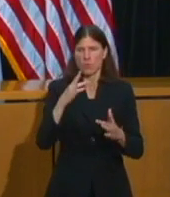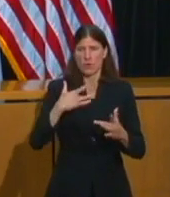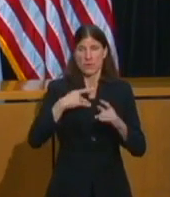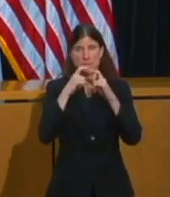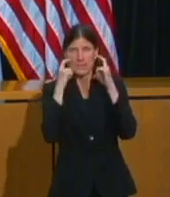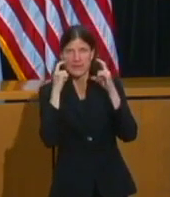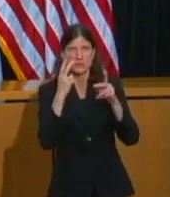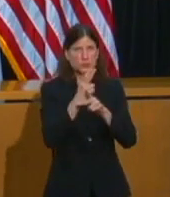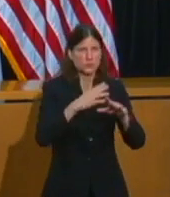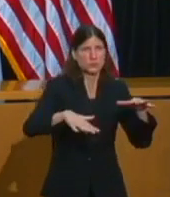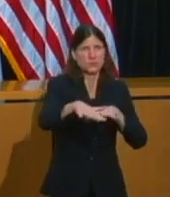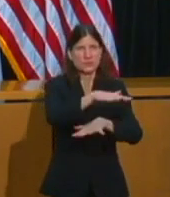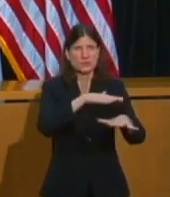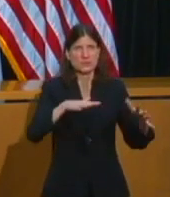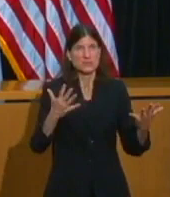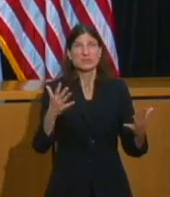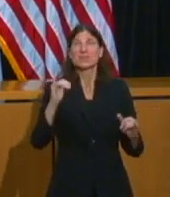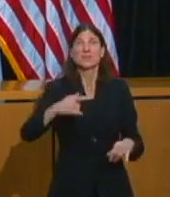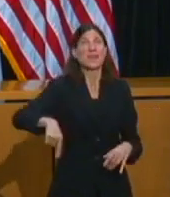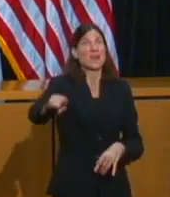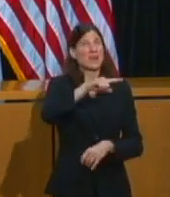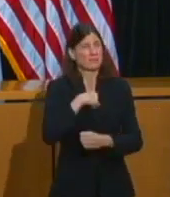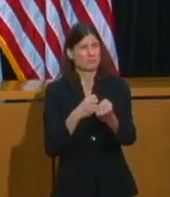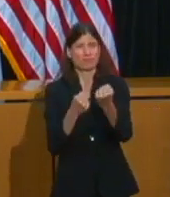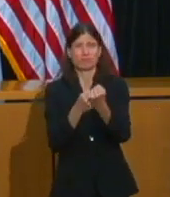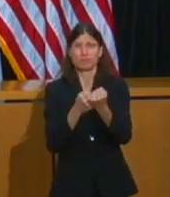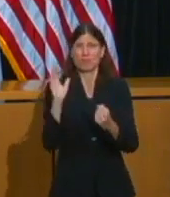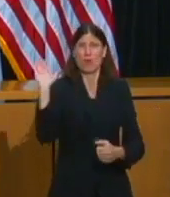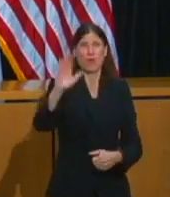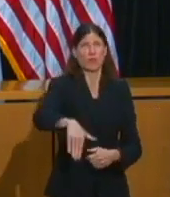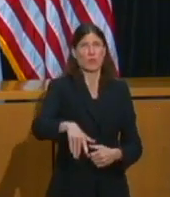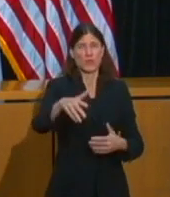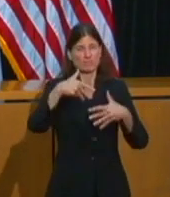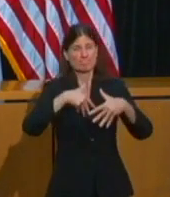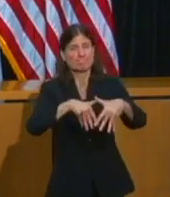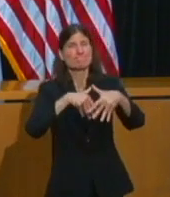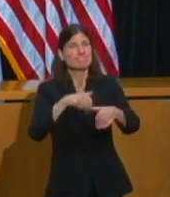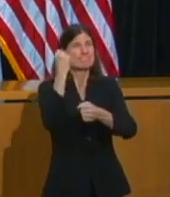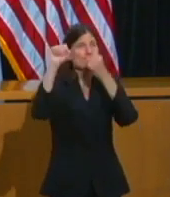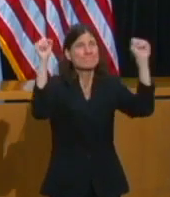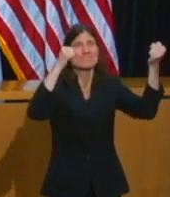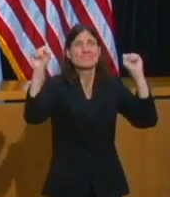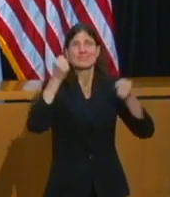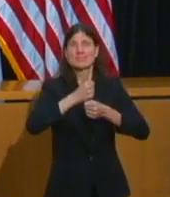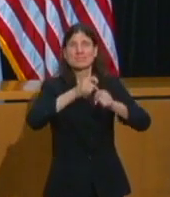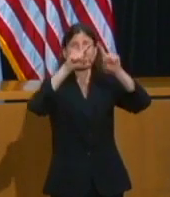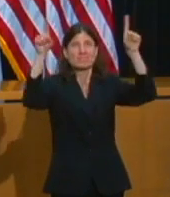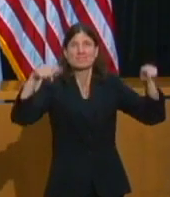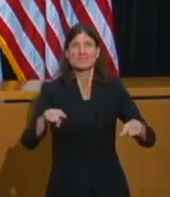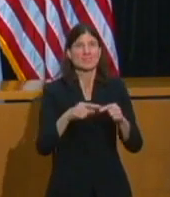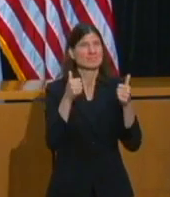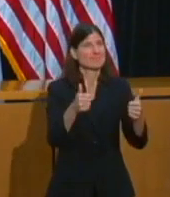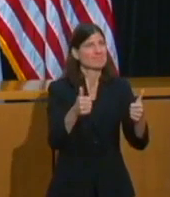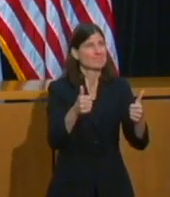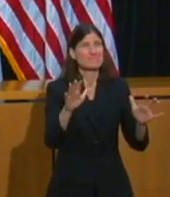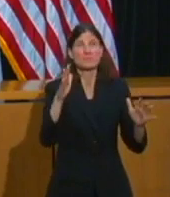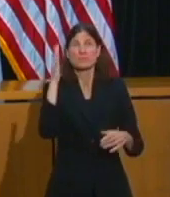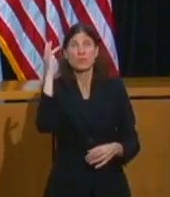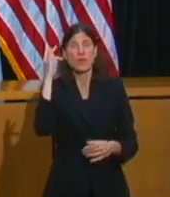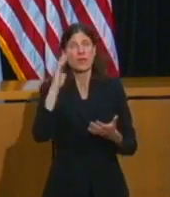voices heard here in Massachusetts. I want to thank the vast majority of the folks who've done so peacefully and